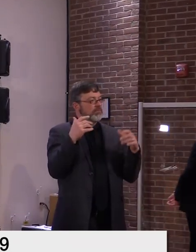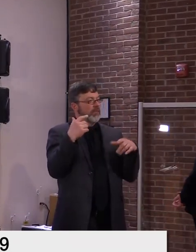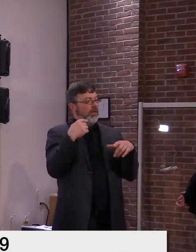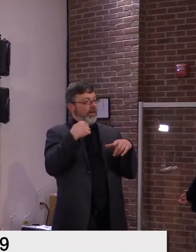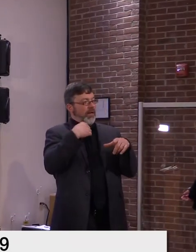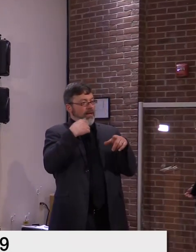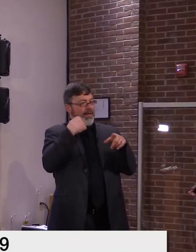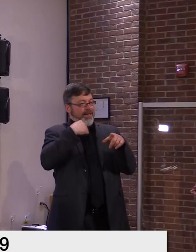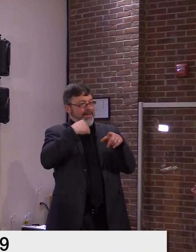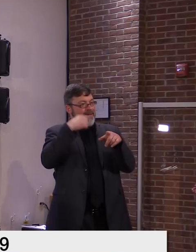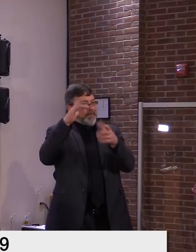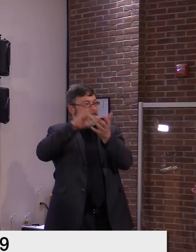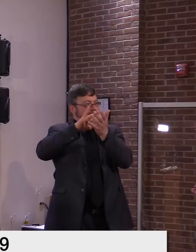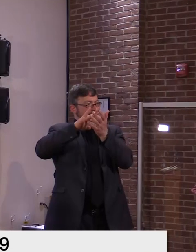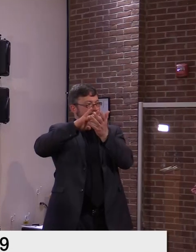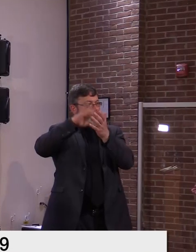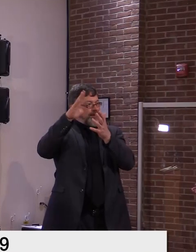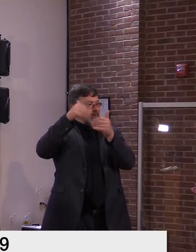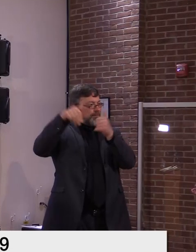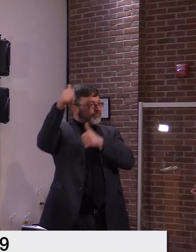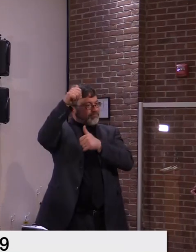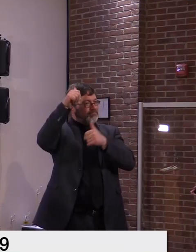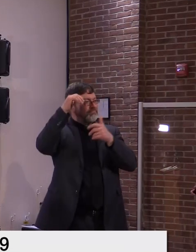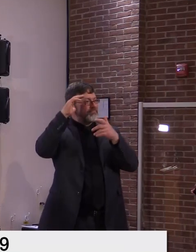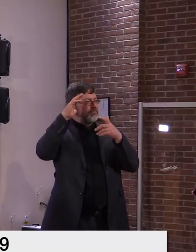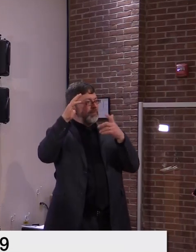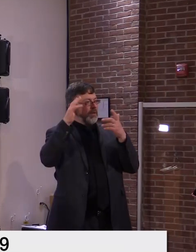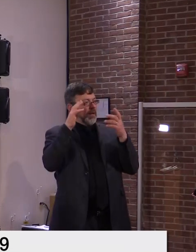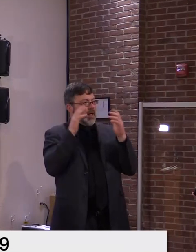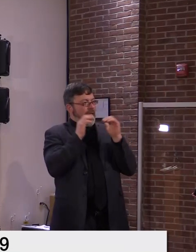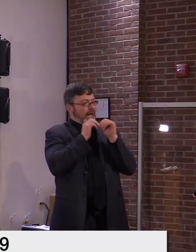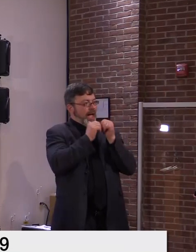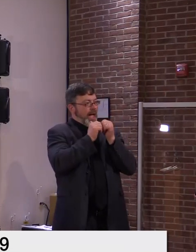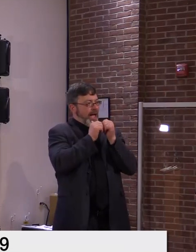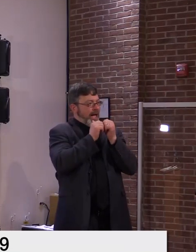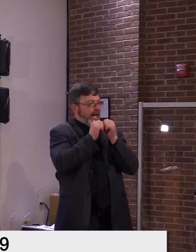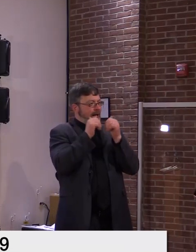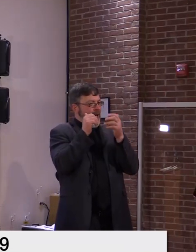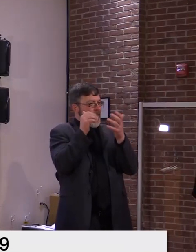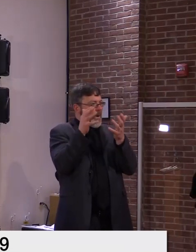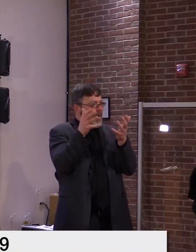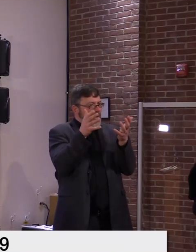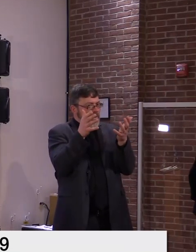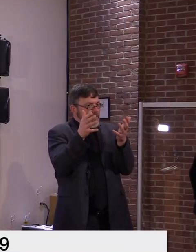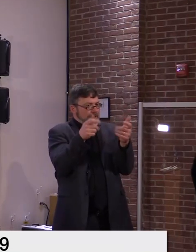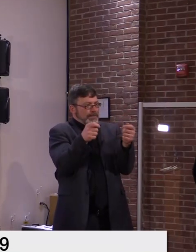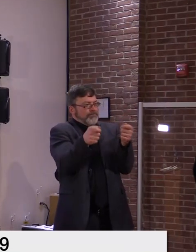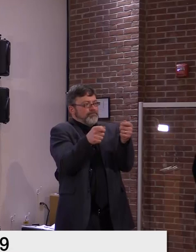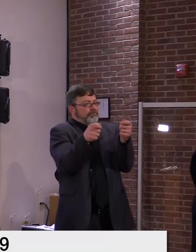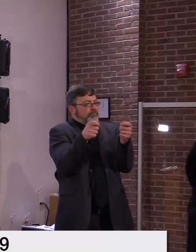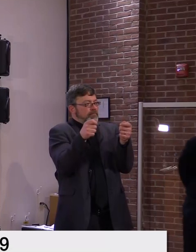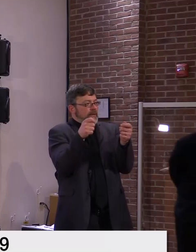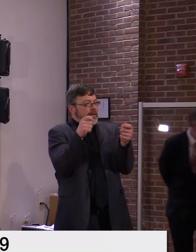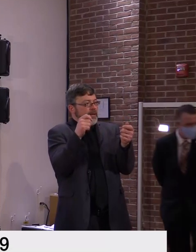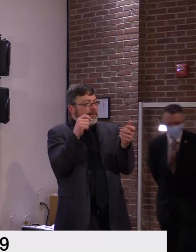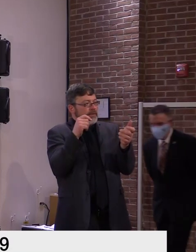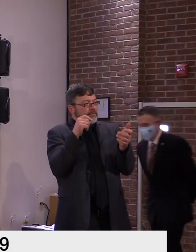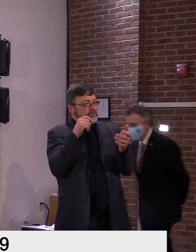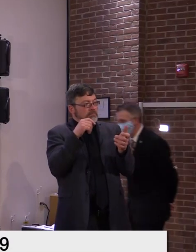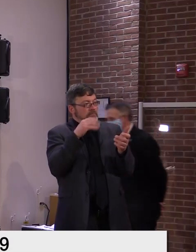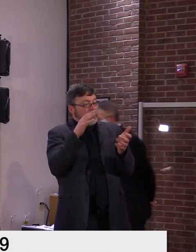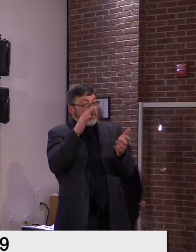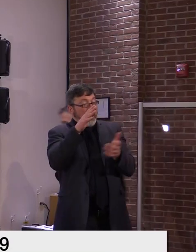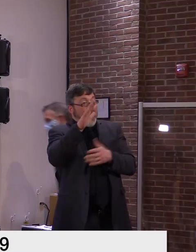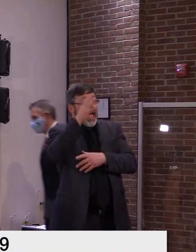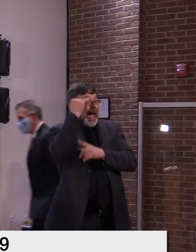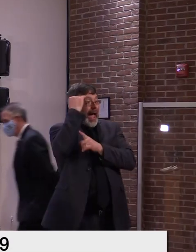or be responsible for the apparatus, but I think they endorse the idea. New